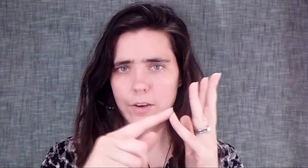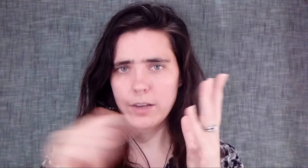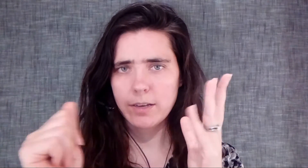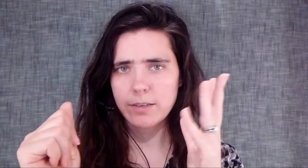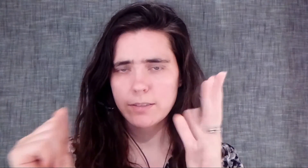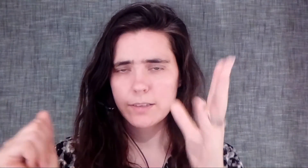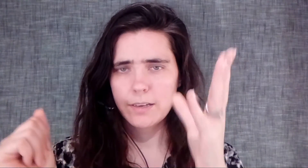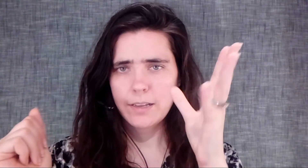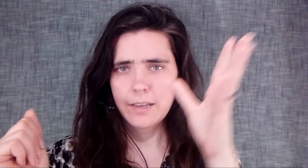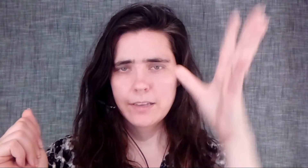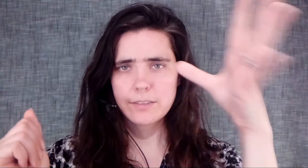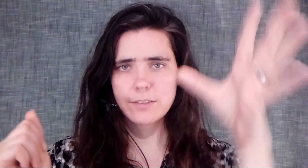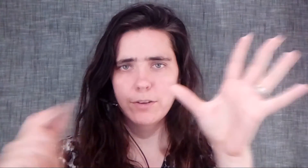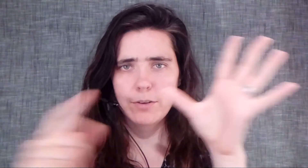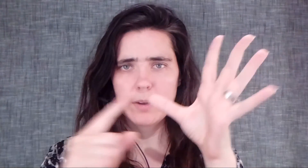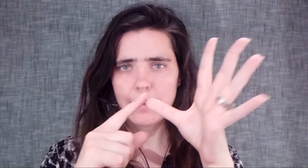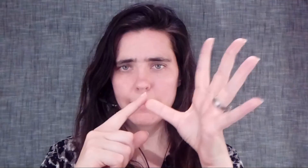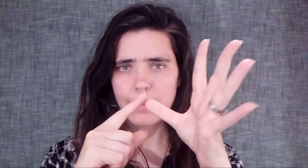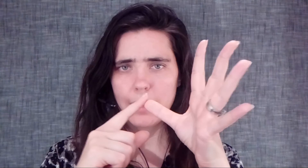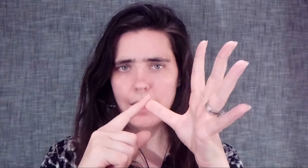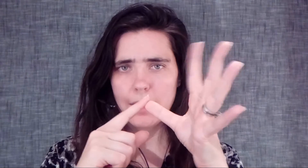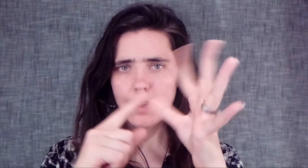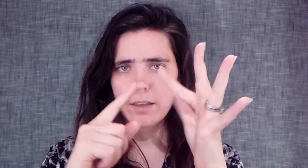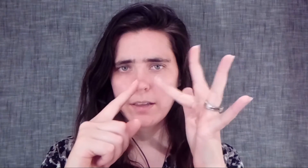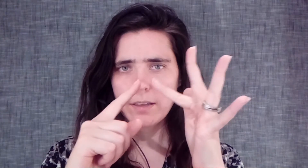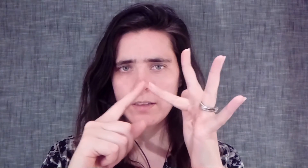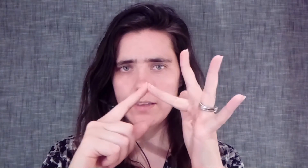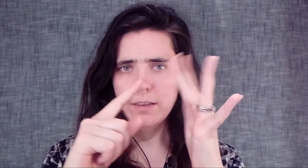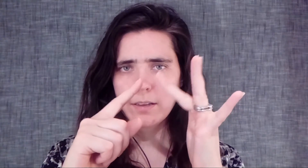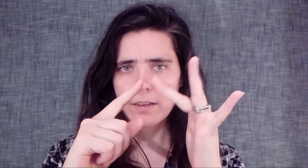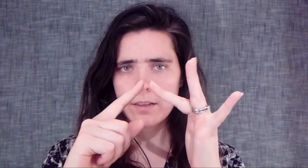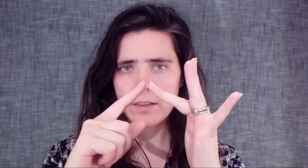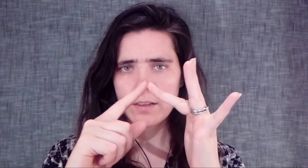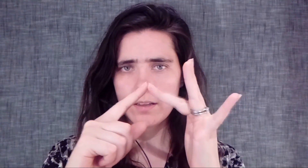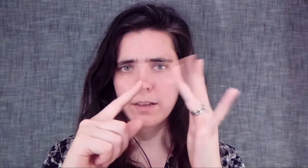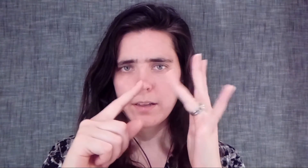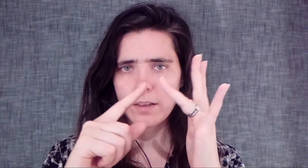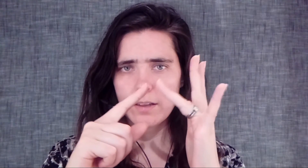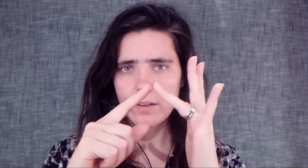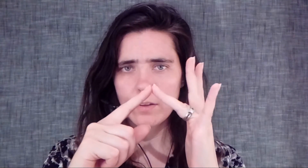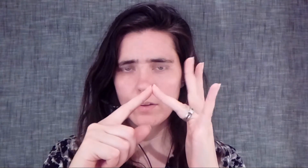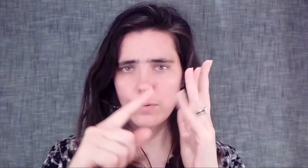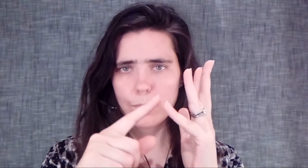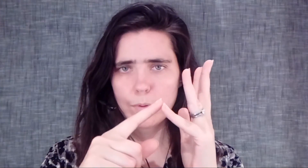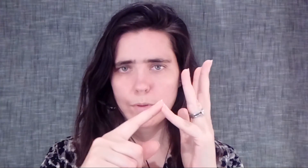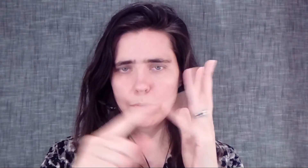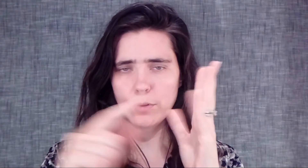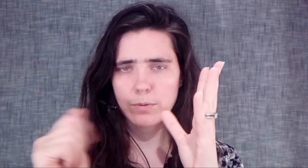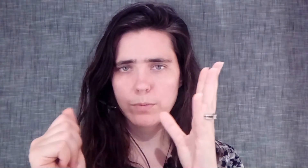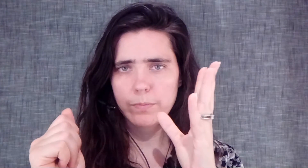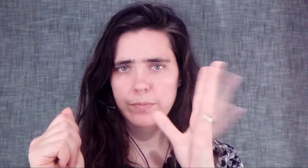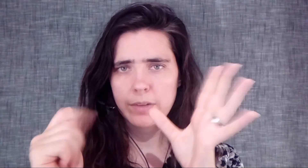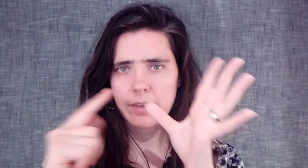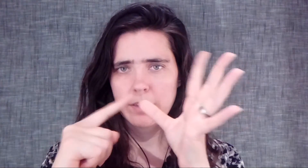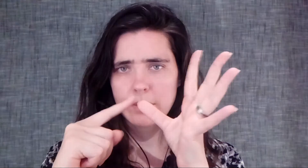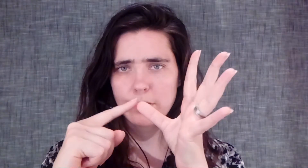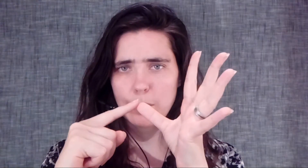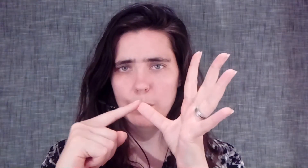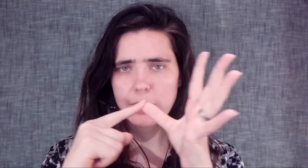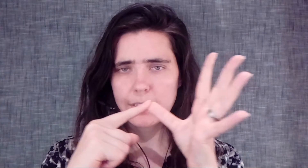hand. So you have A, E, I, O, U. So you point at